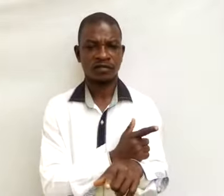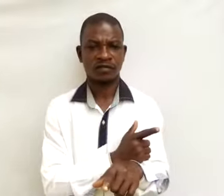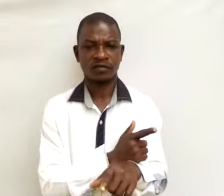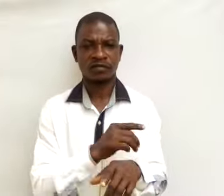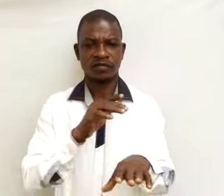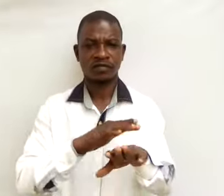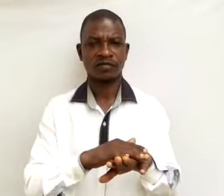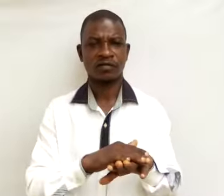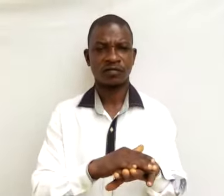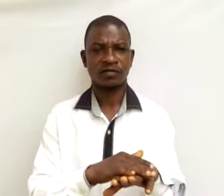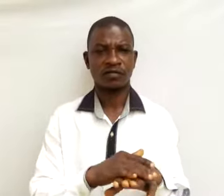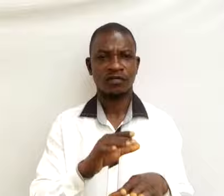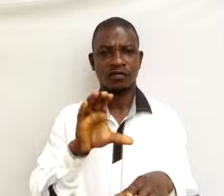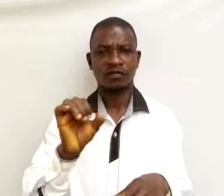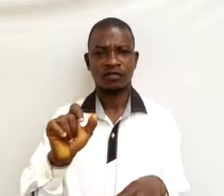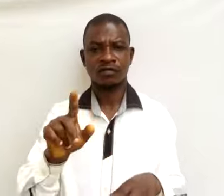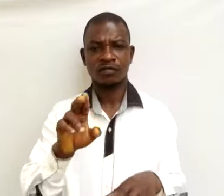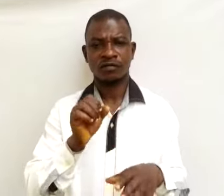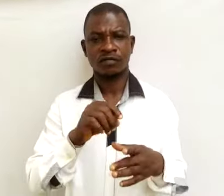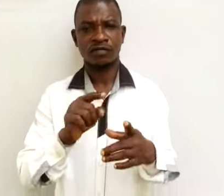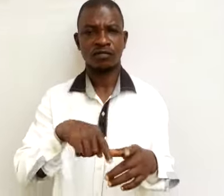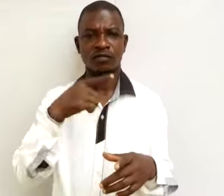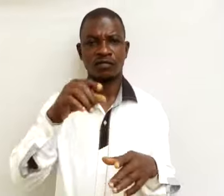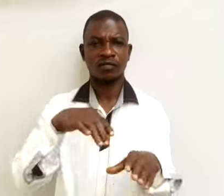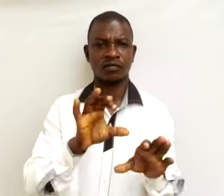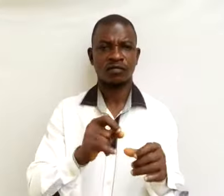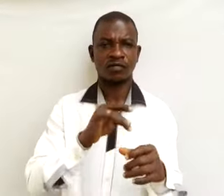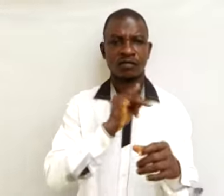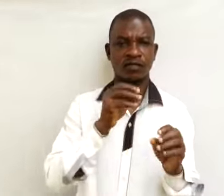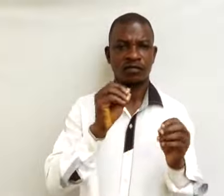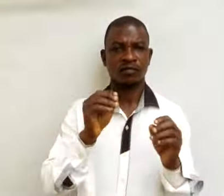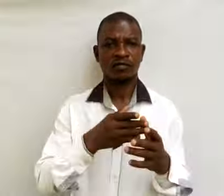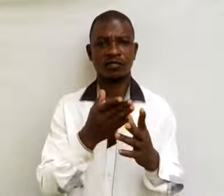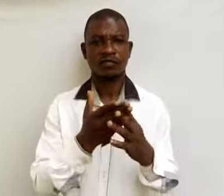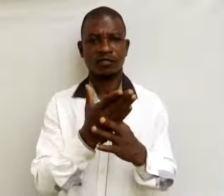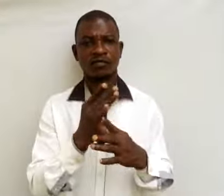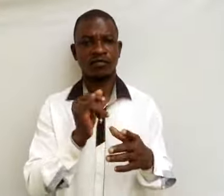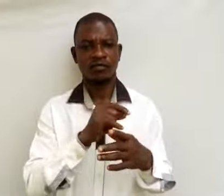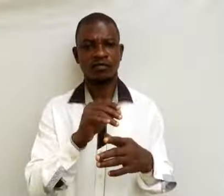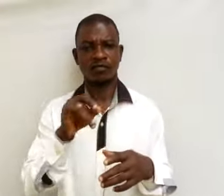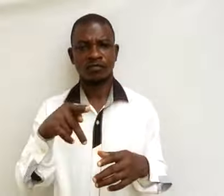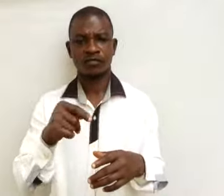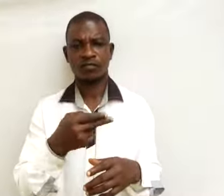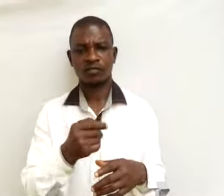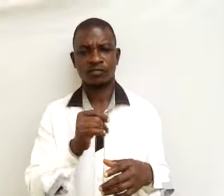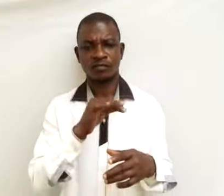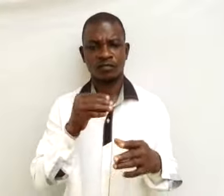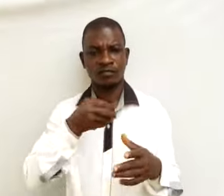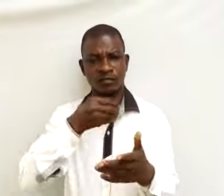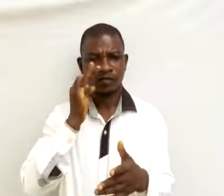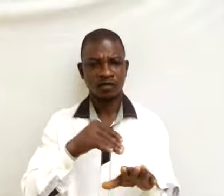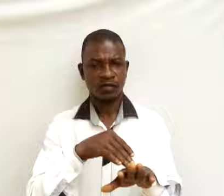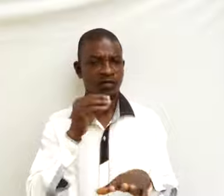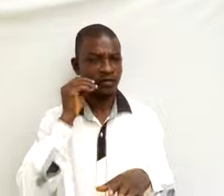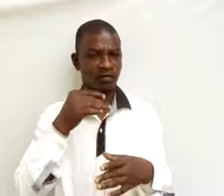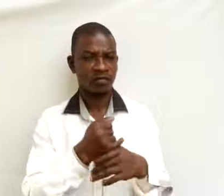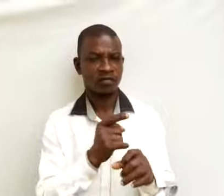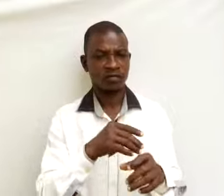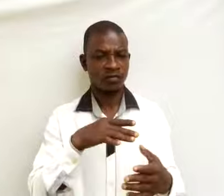on clauses. In the next class, I will take you through phrases. Students at home, make sure you study very